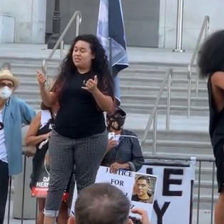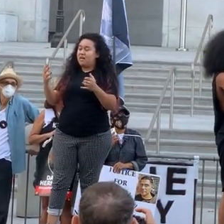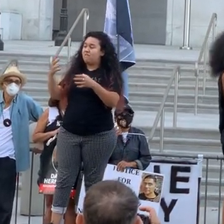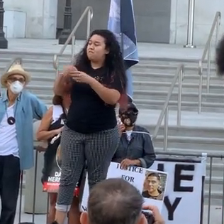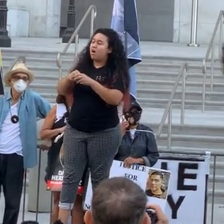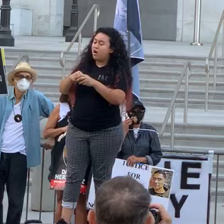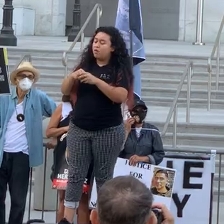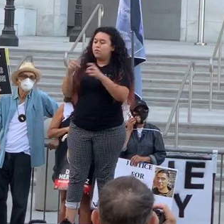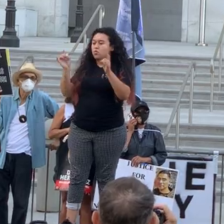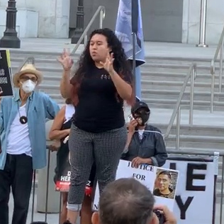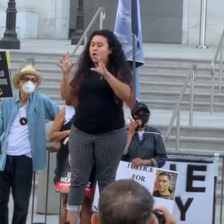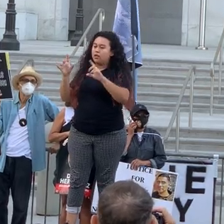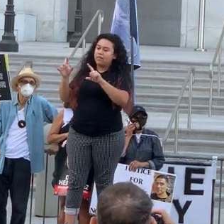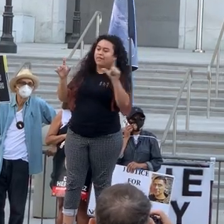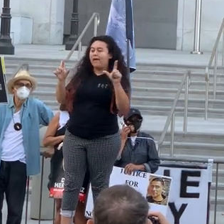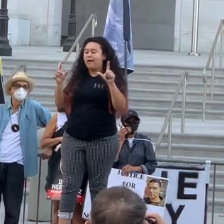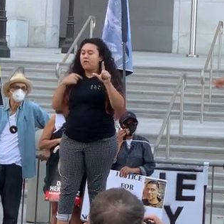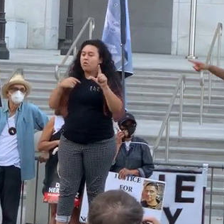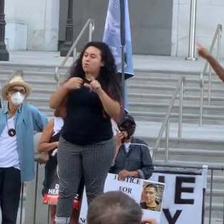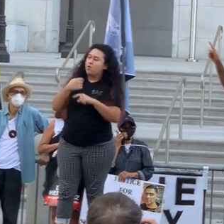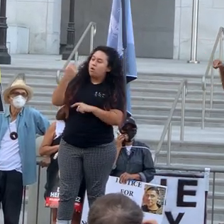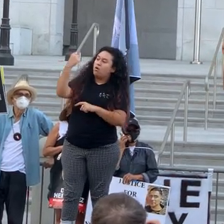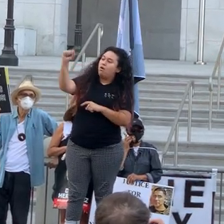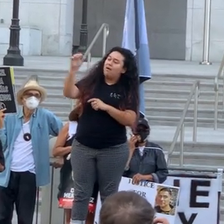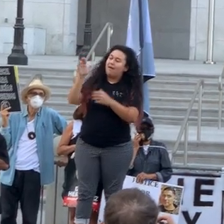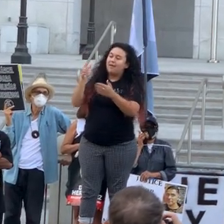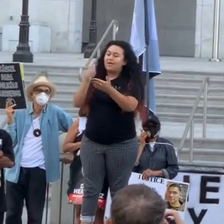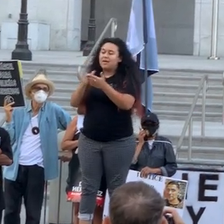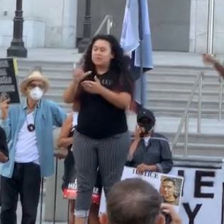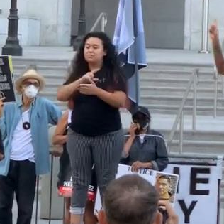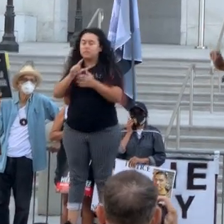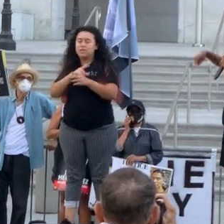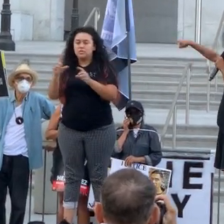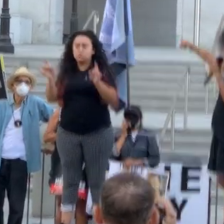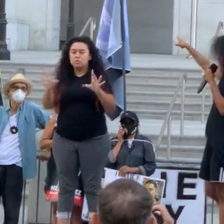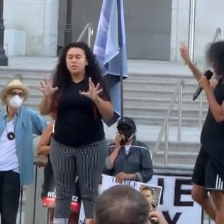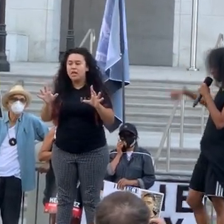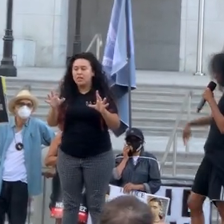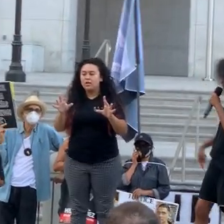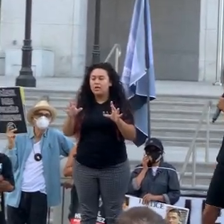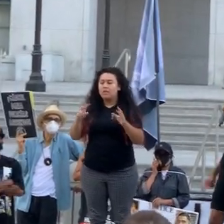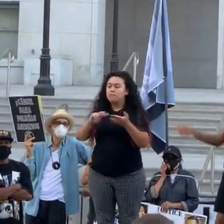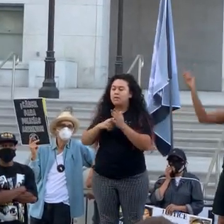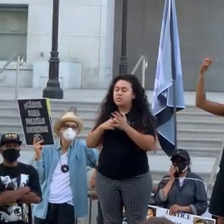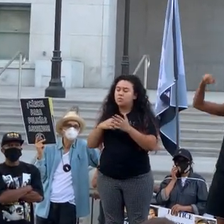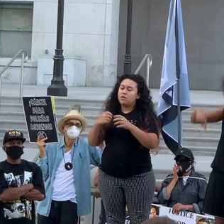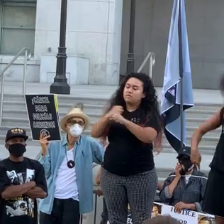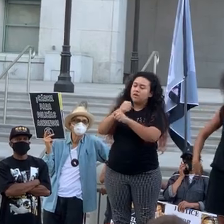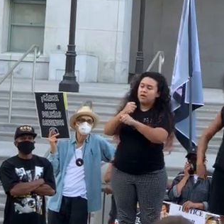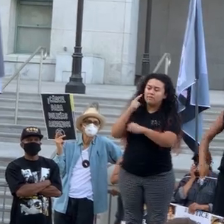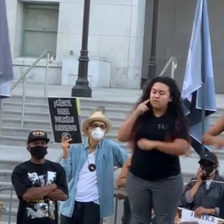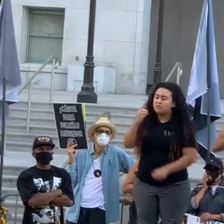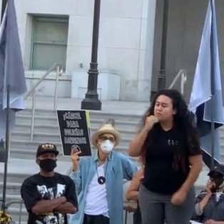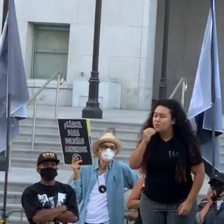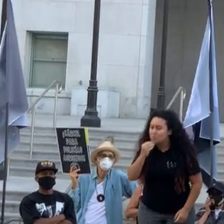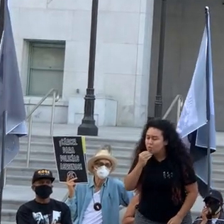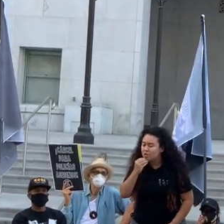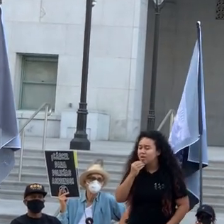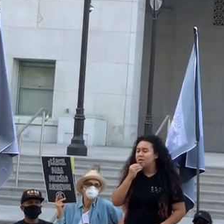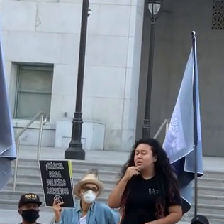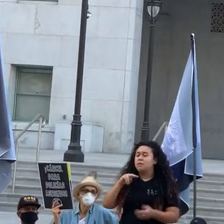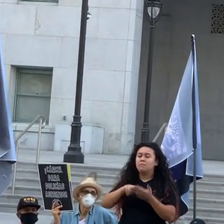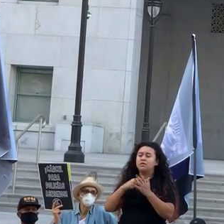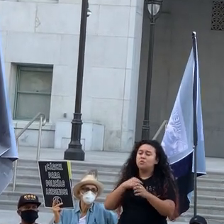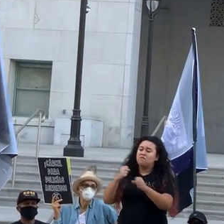Criminal today is fighting back against police brutality. Criminal today means fighting for bread on people's tables. Criminal today means fighting against